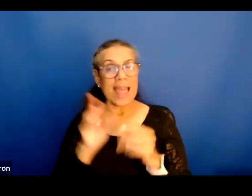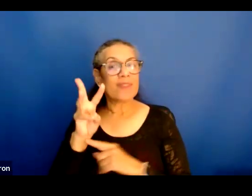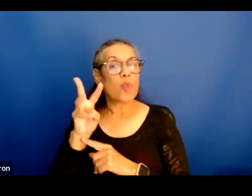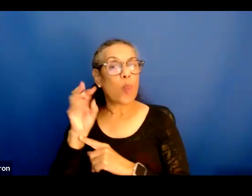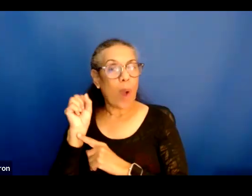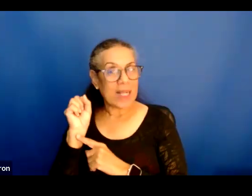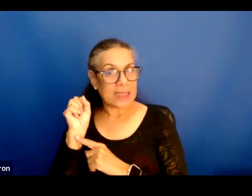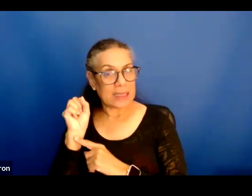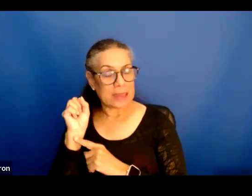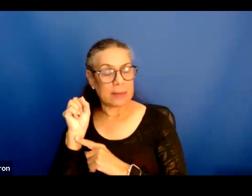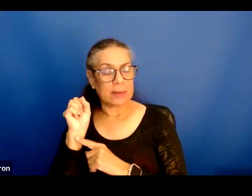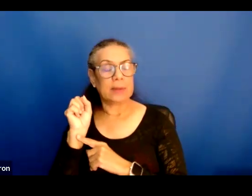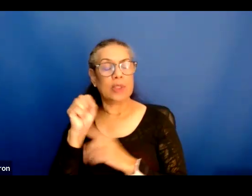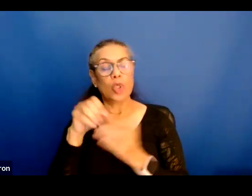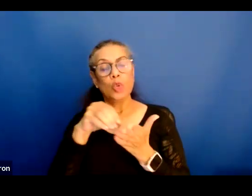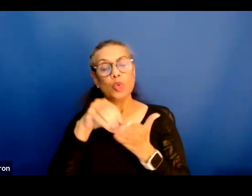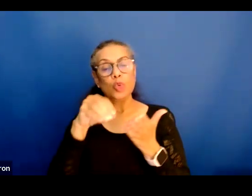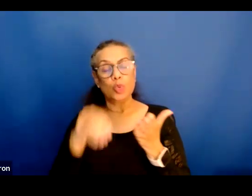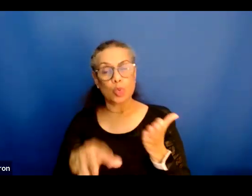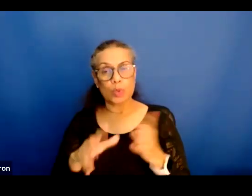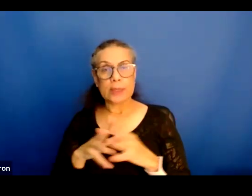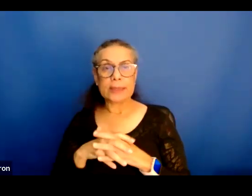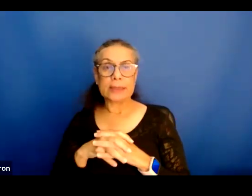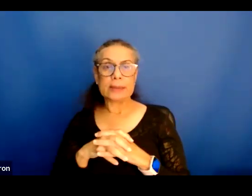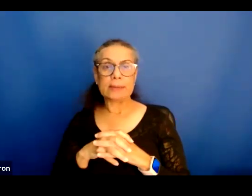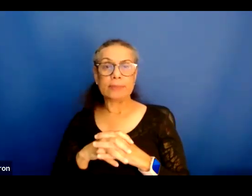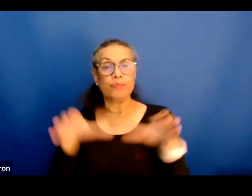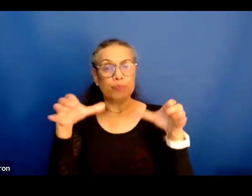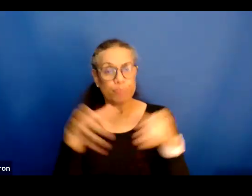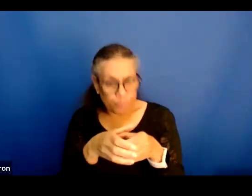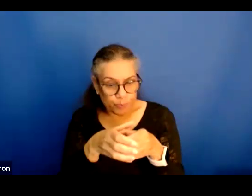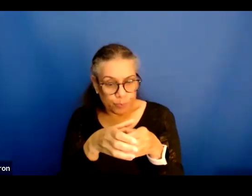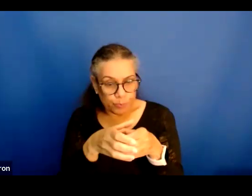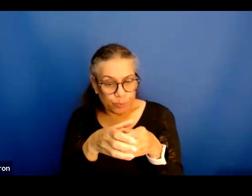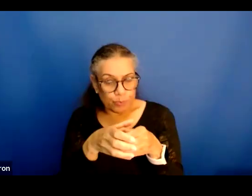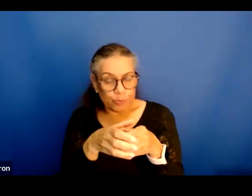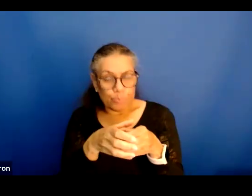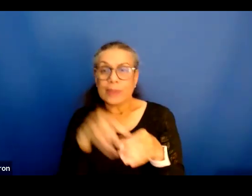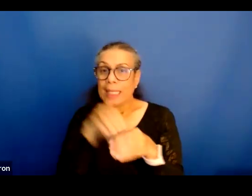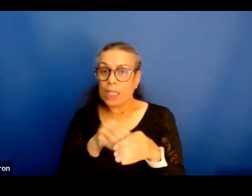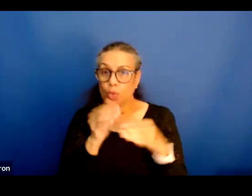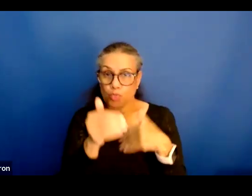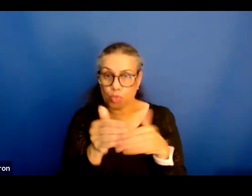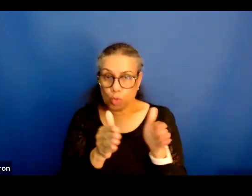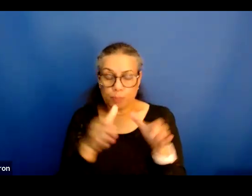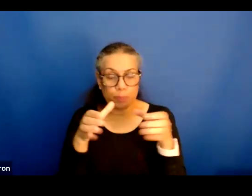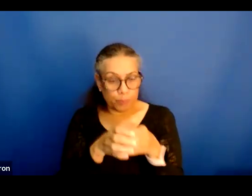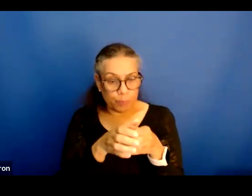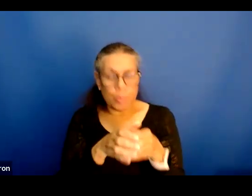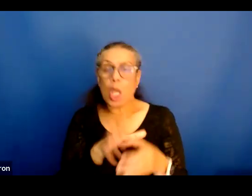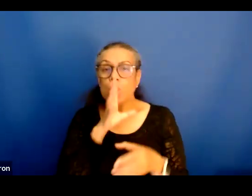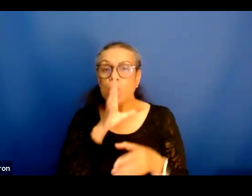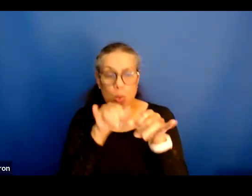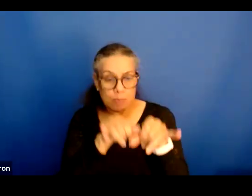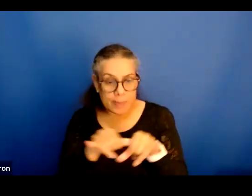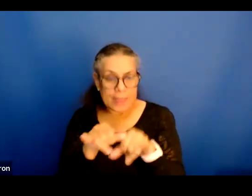that students were all together in a classroom and they spoke the same